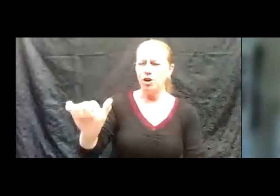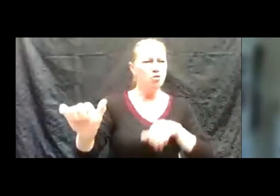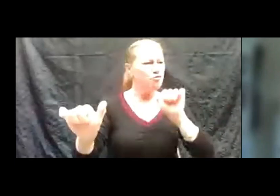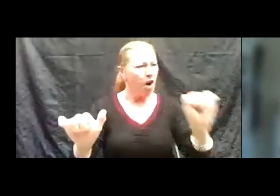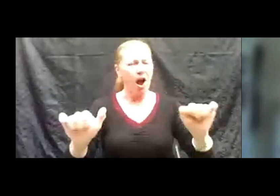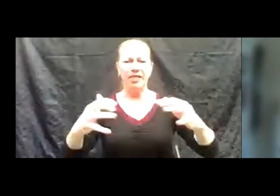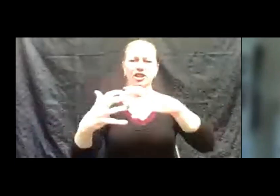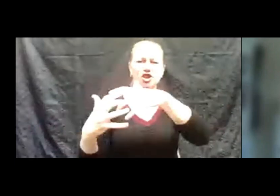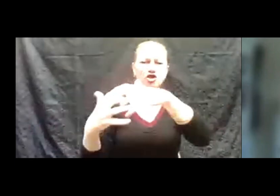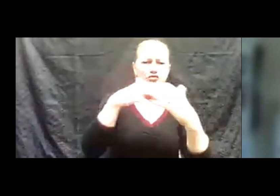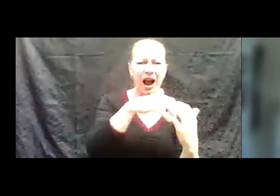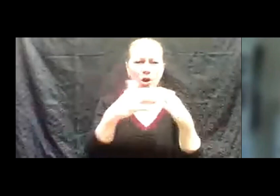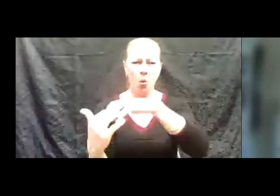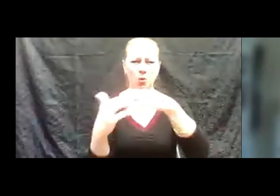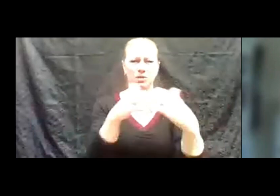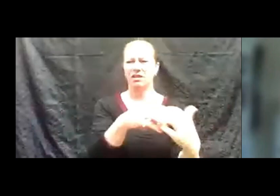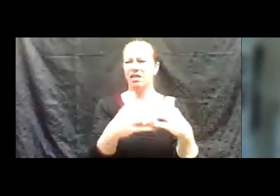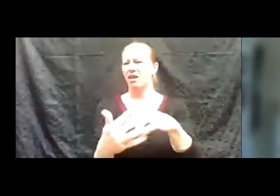struggles,